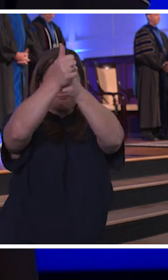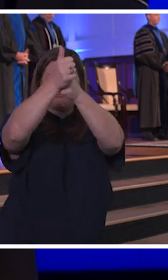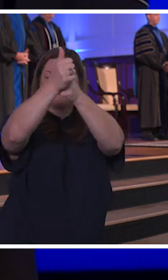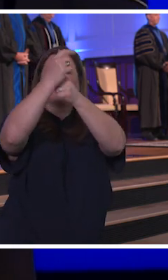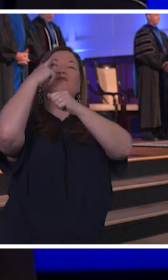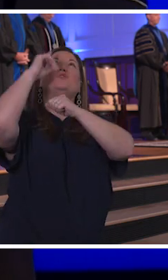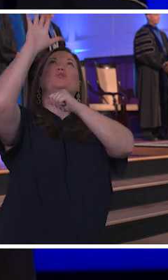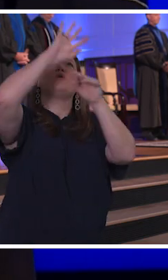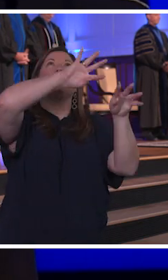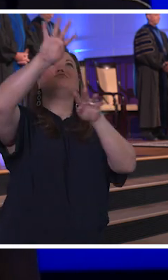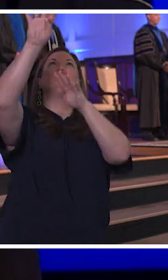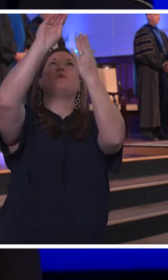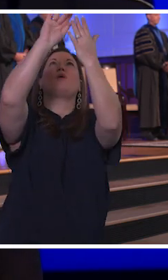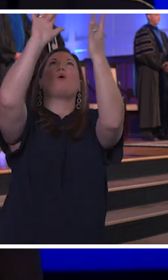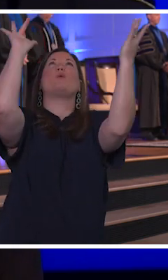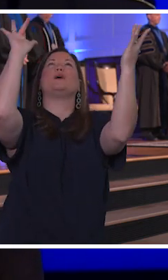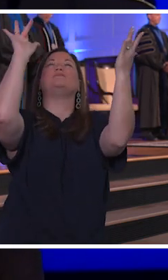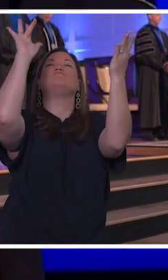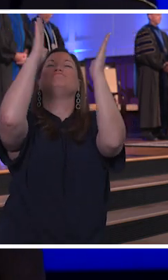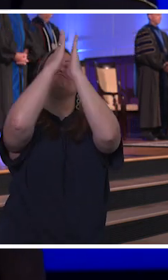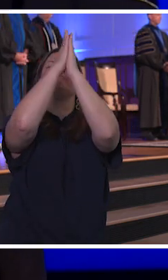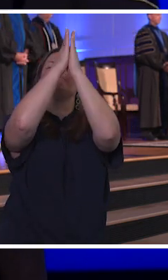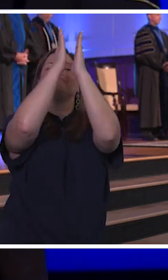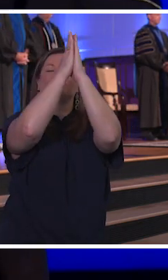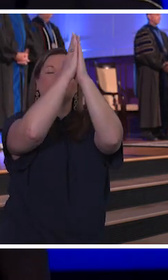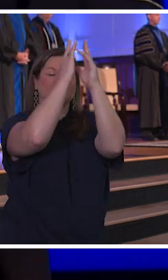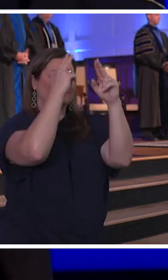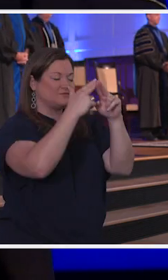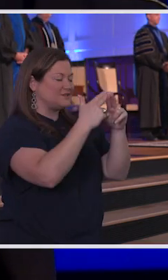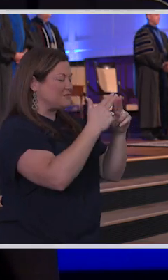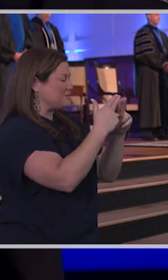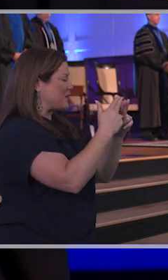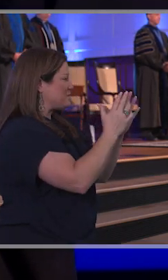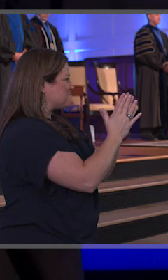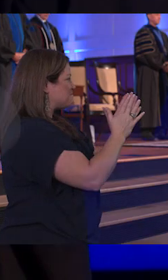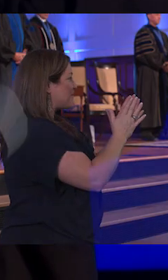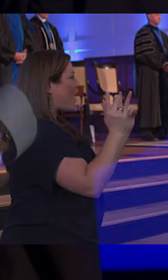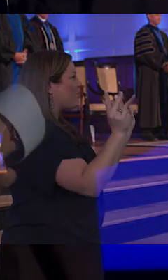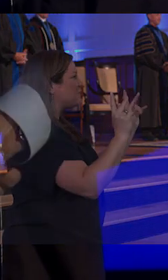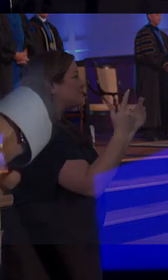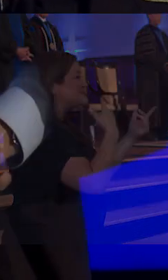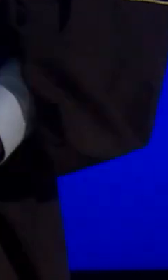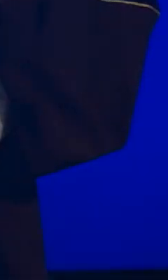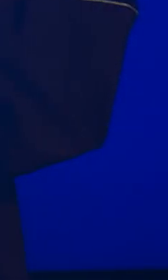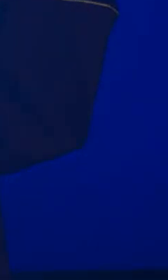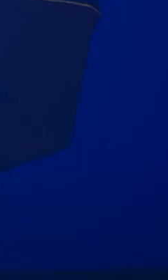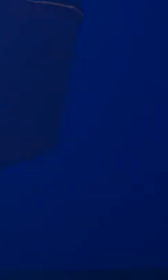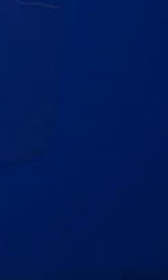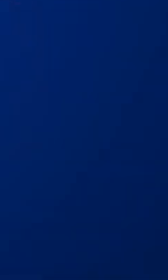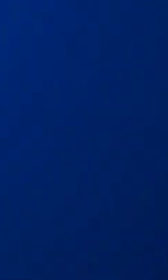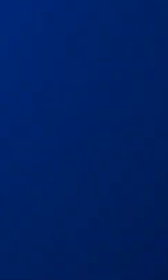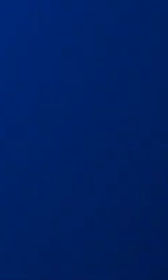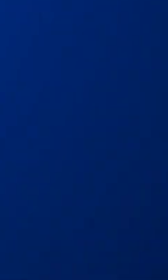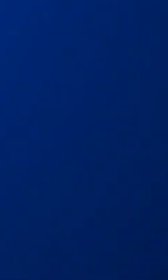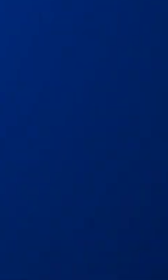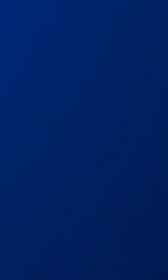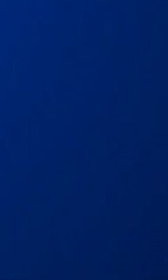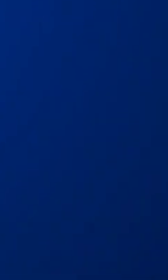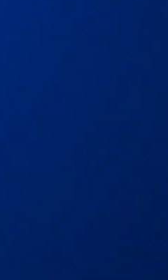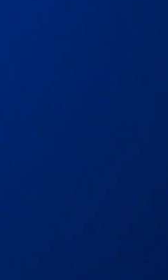this and we pray this in Jesus' name. And all of his people said, amen. God bless you. You're dismissed.